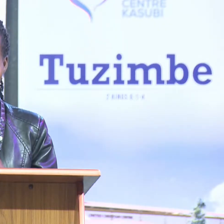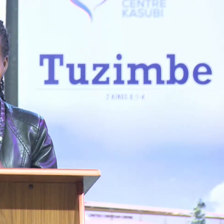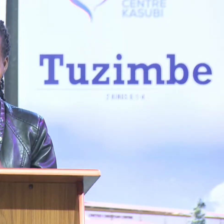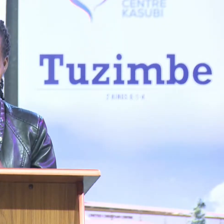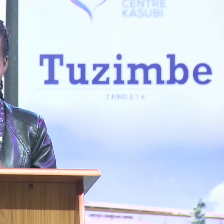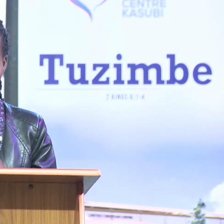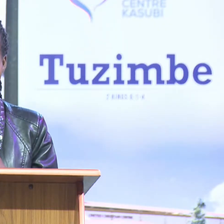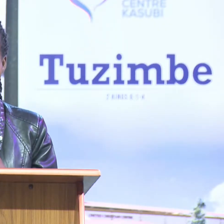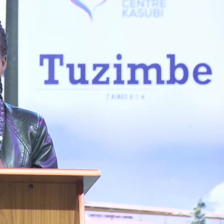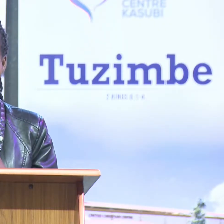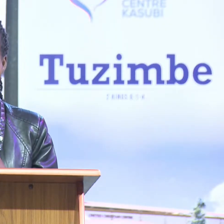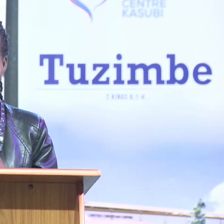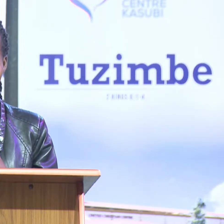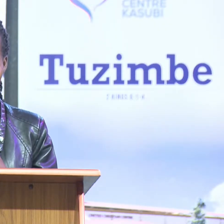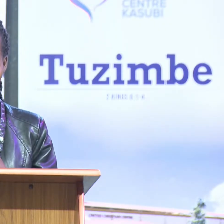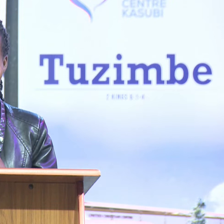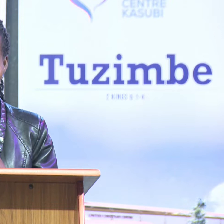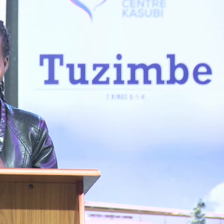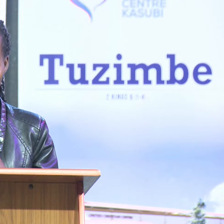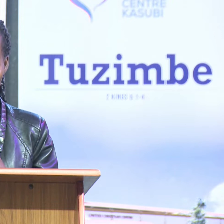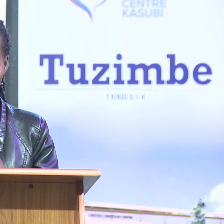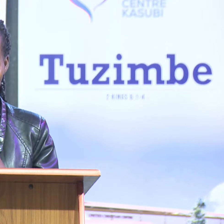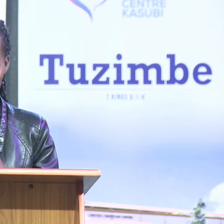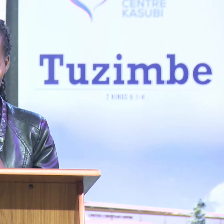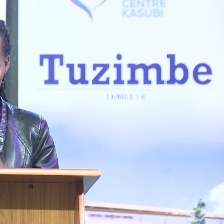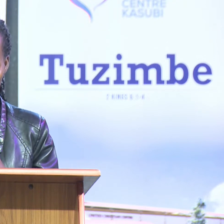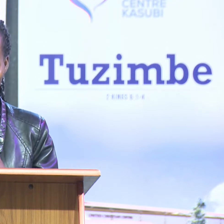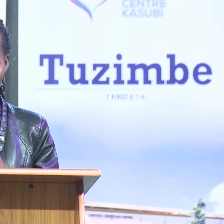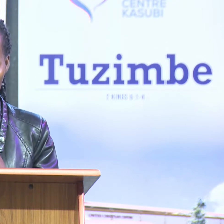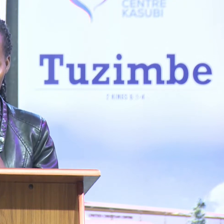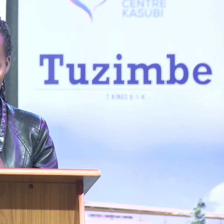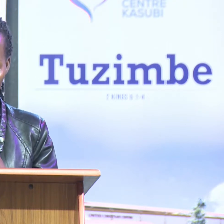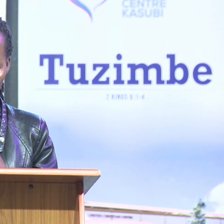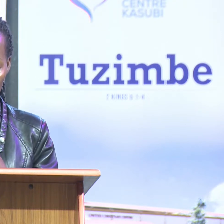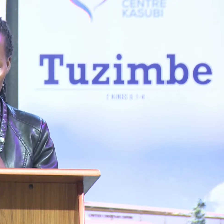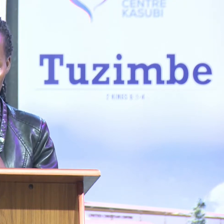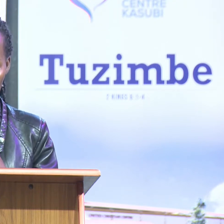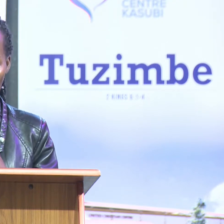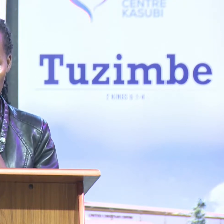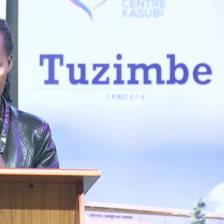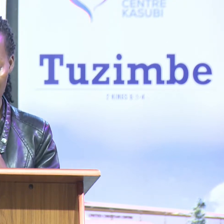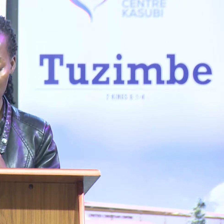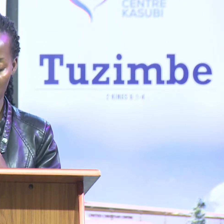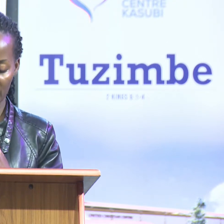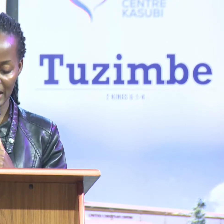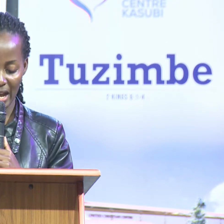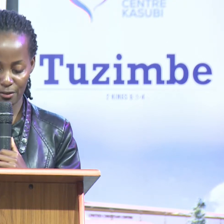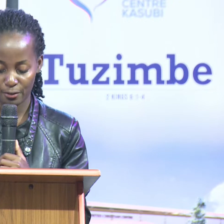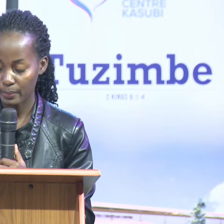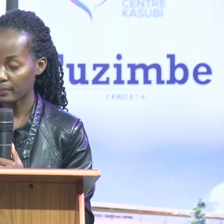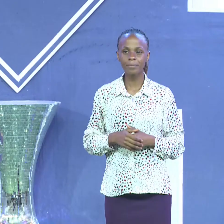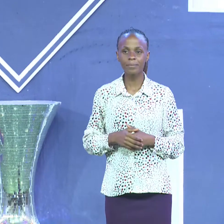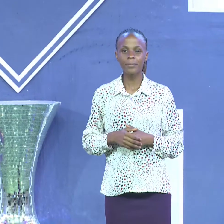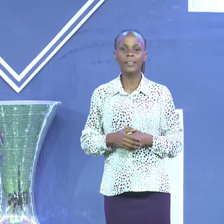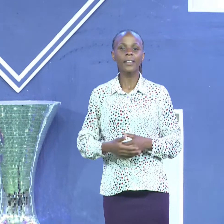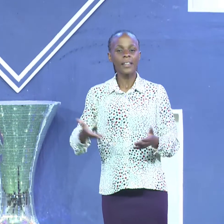his provisions, that was a regular ration given him by the king, a portion for each day all the days of his life.